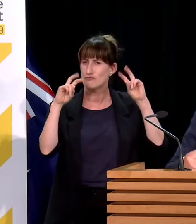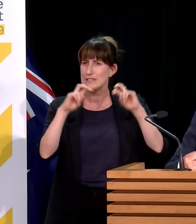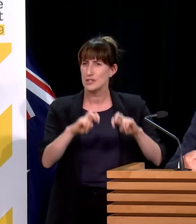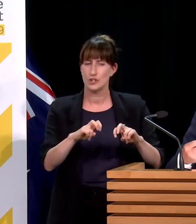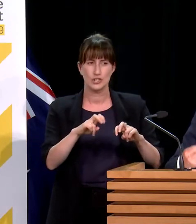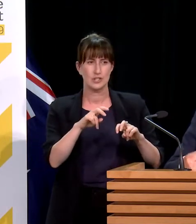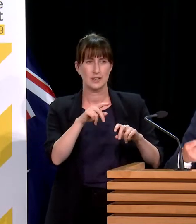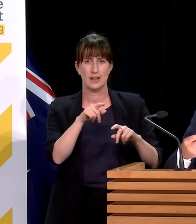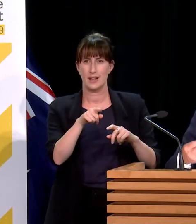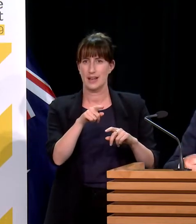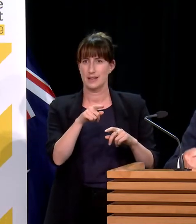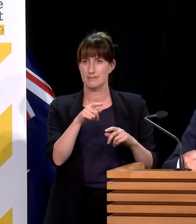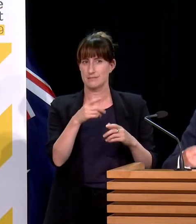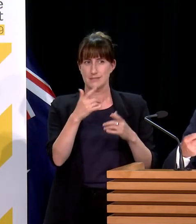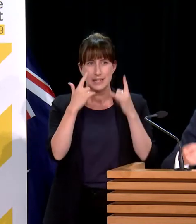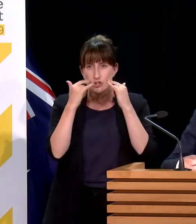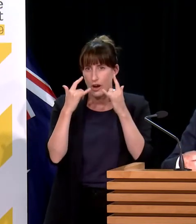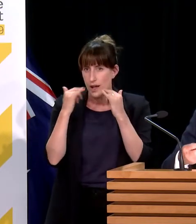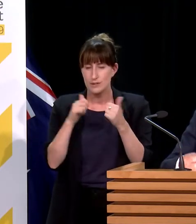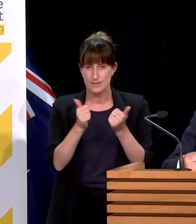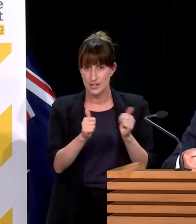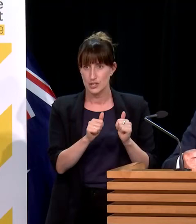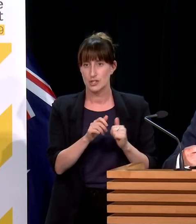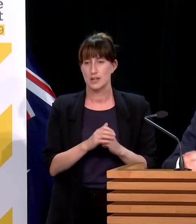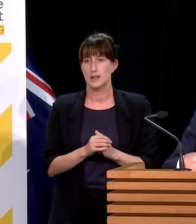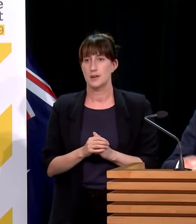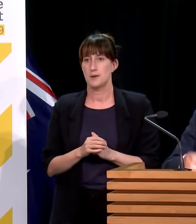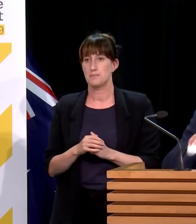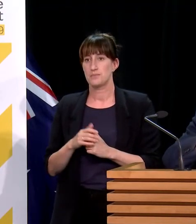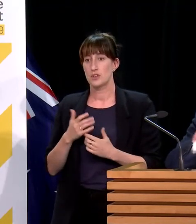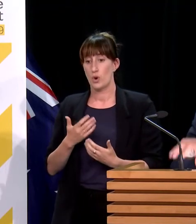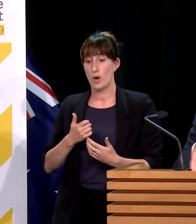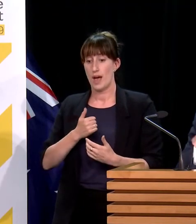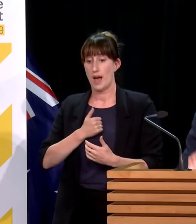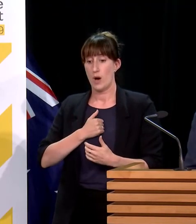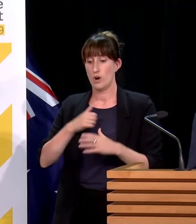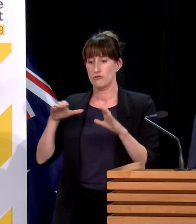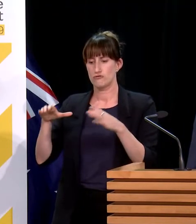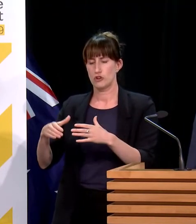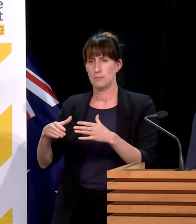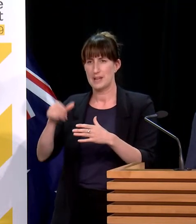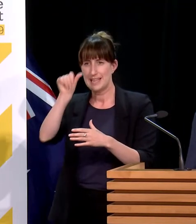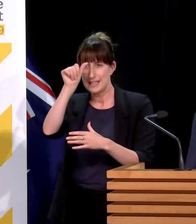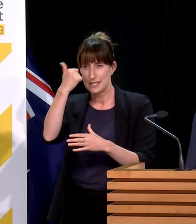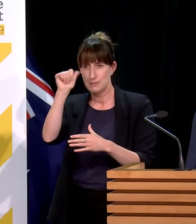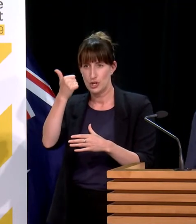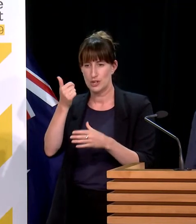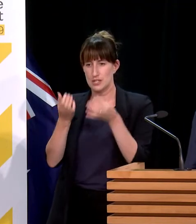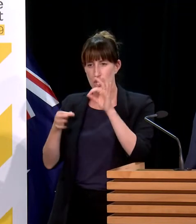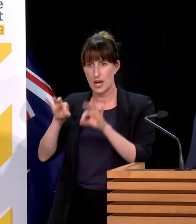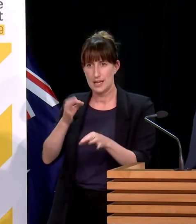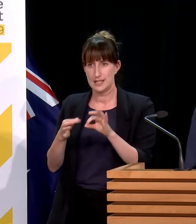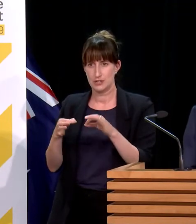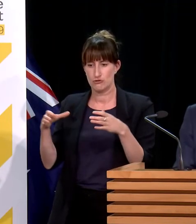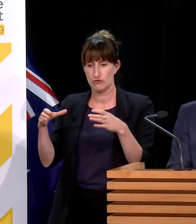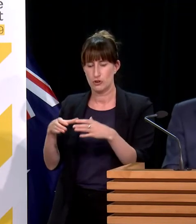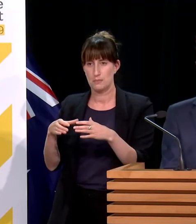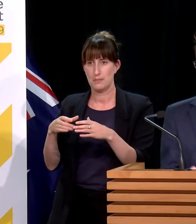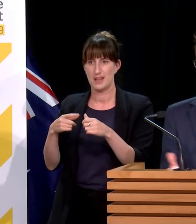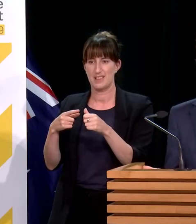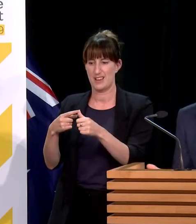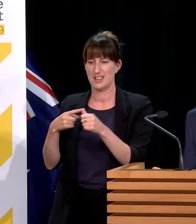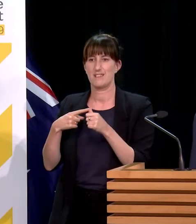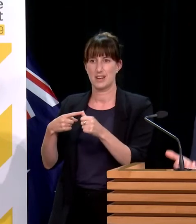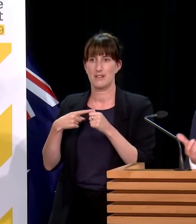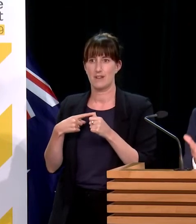around advice is with Professor Ian Town, our Chief Science Advisor, and that Science and Technical Advisory Group. You could imagine a